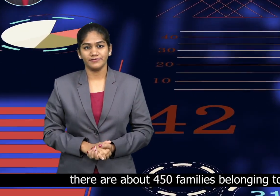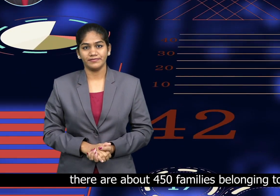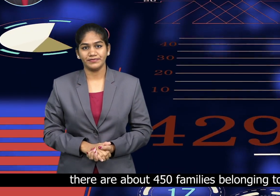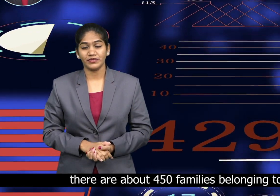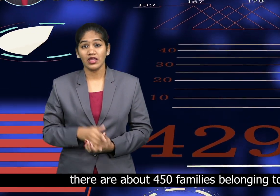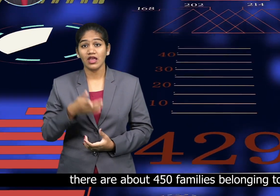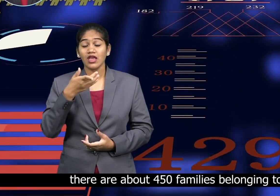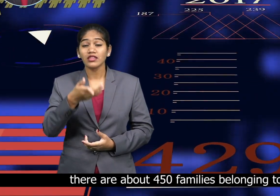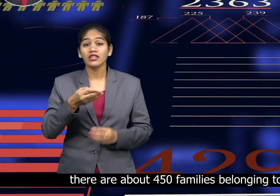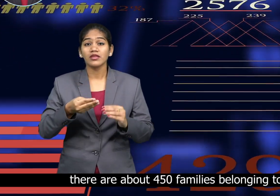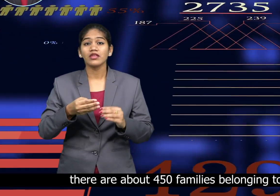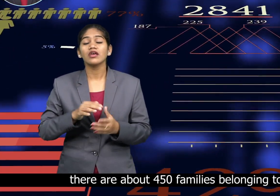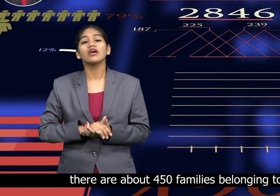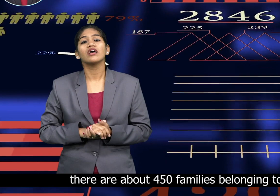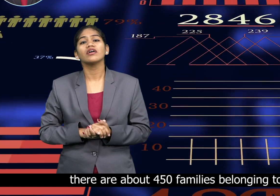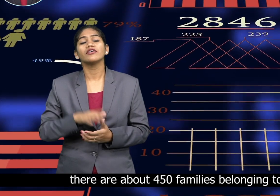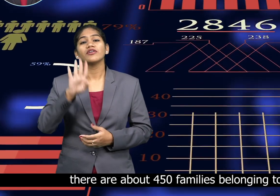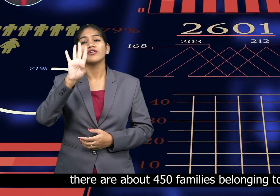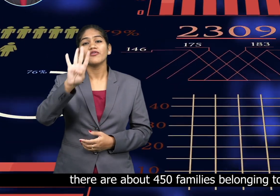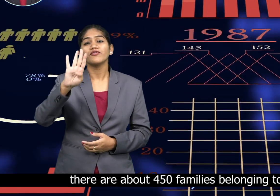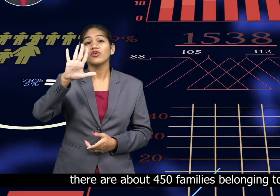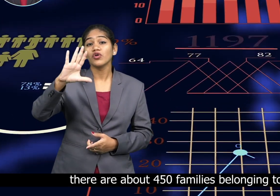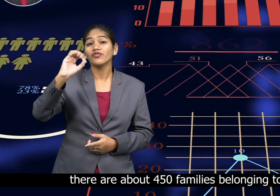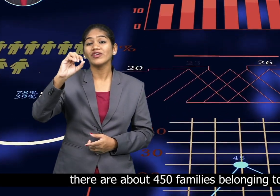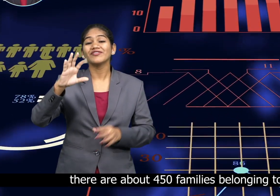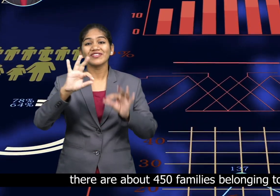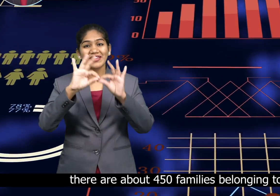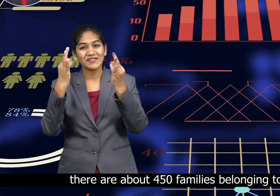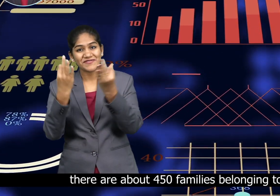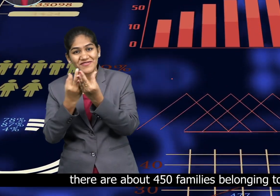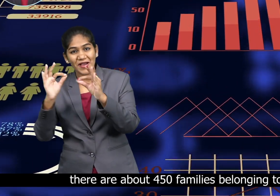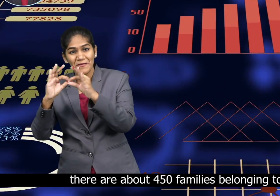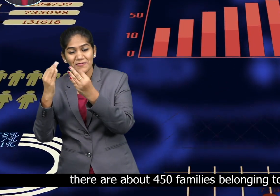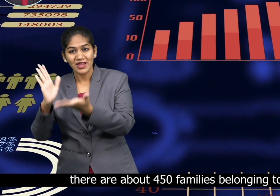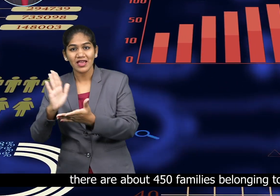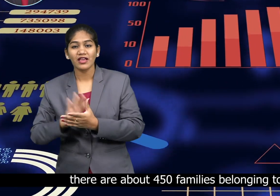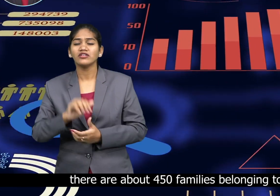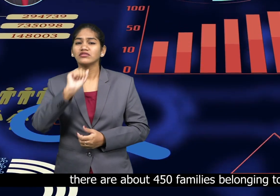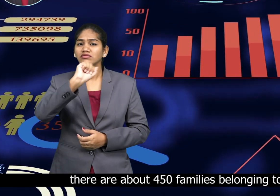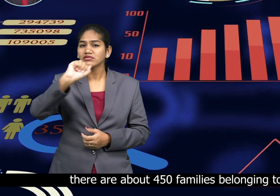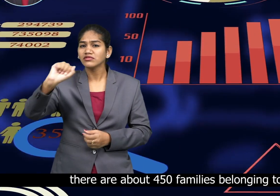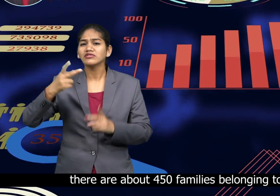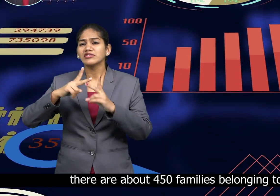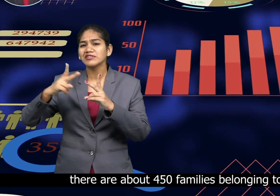There are about 450 families belonging to different castes.